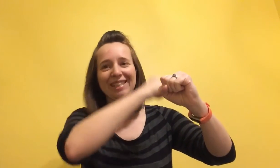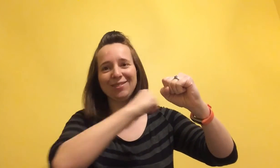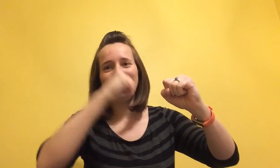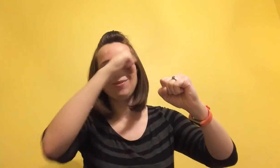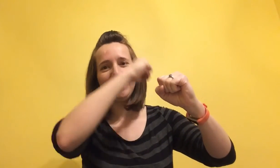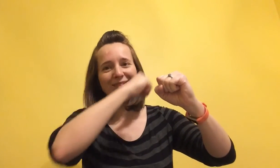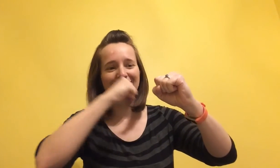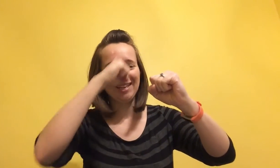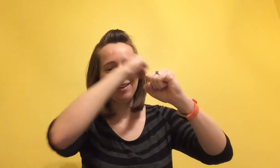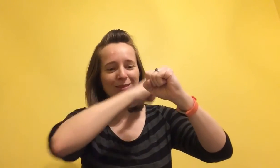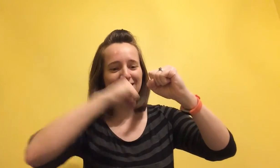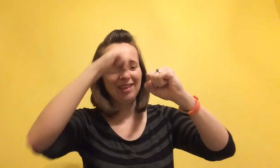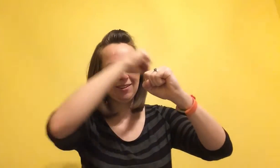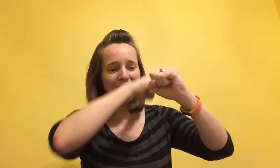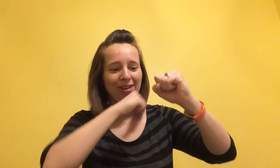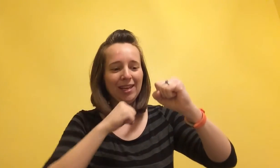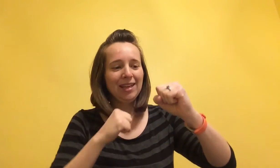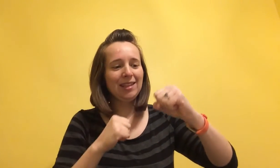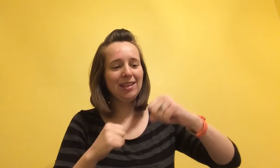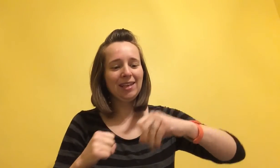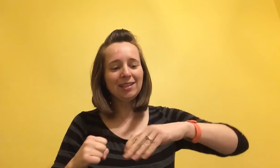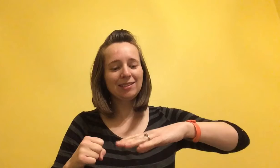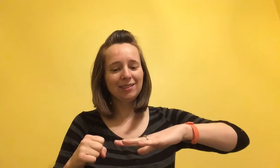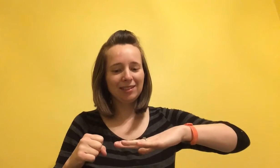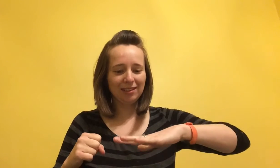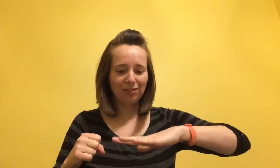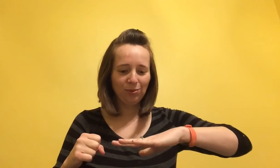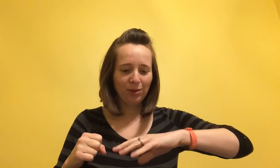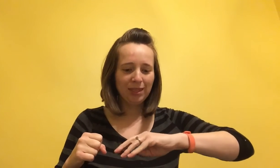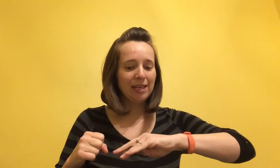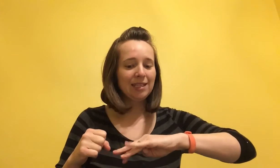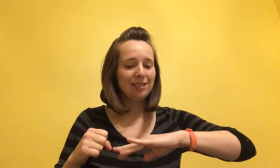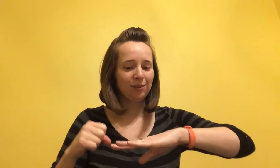that's one way of signing Mosquito. The other one that I saw